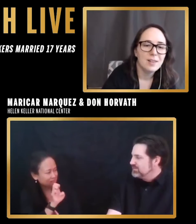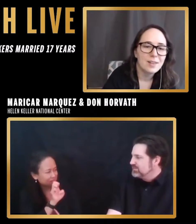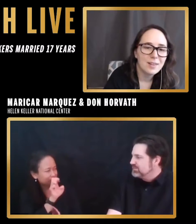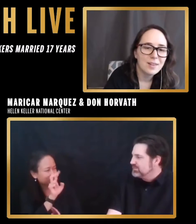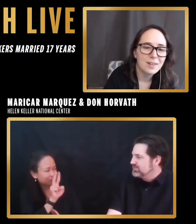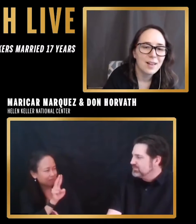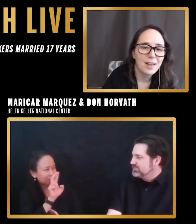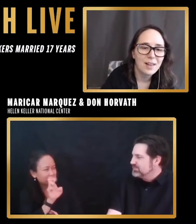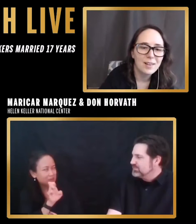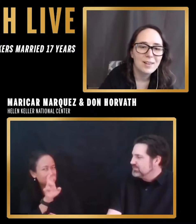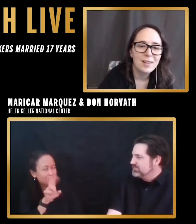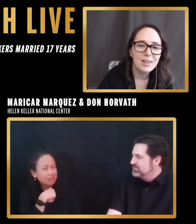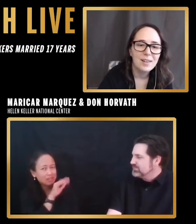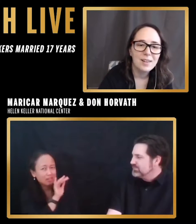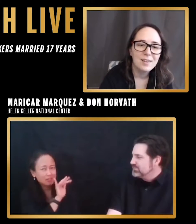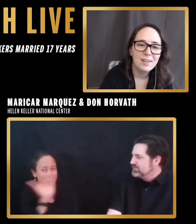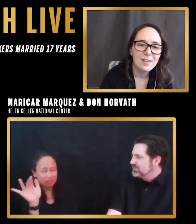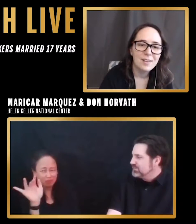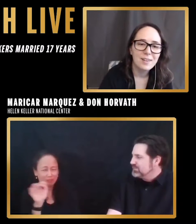spell it. I was like,